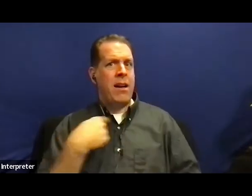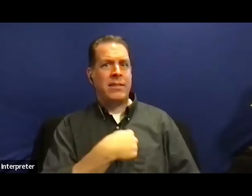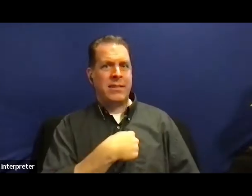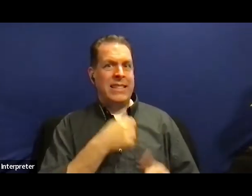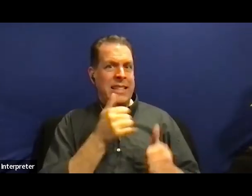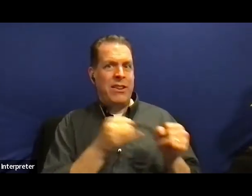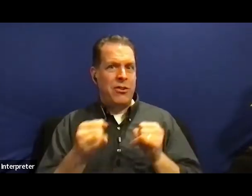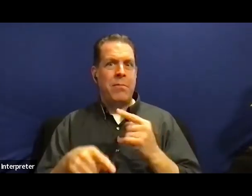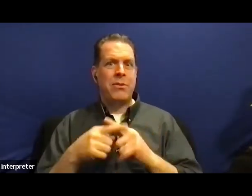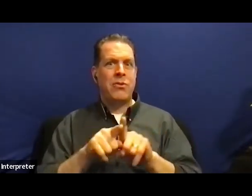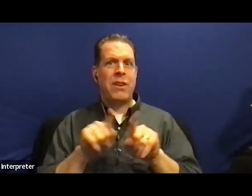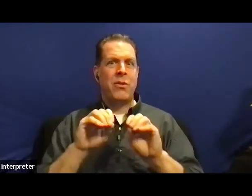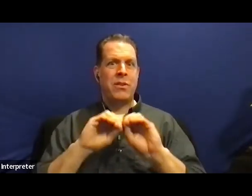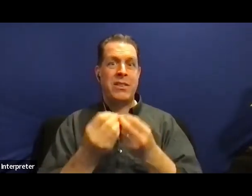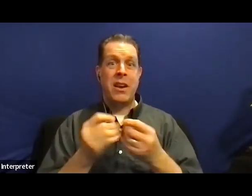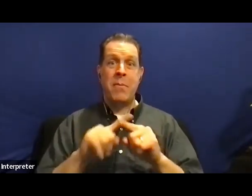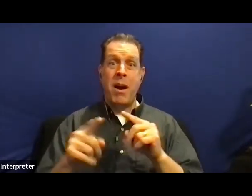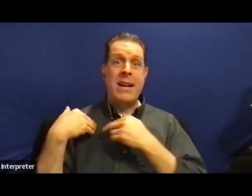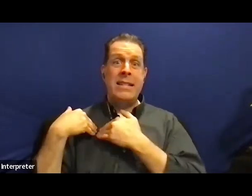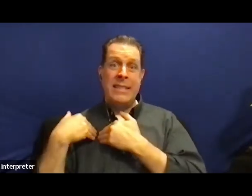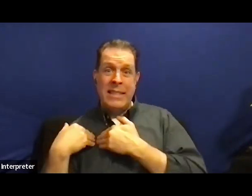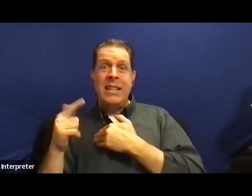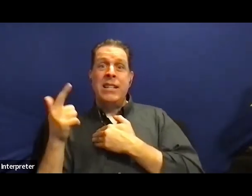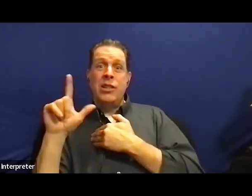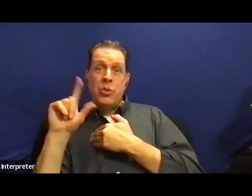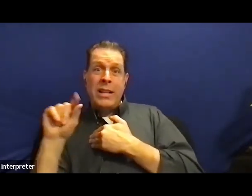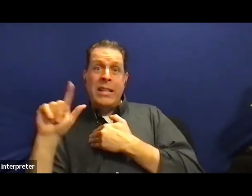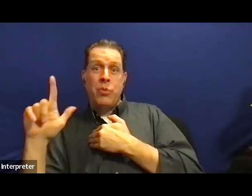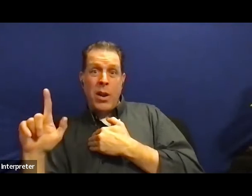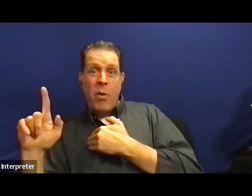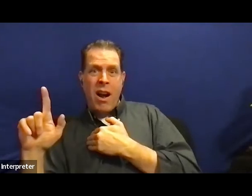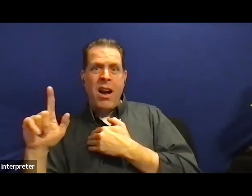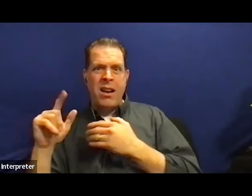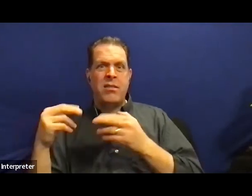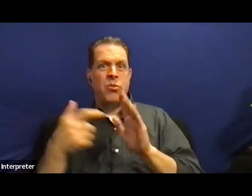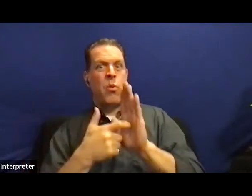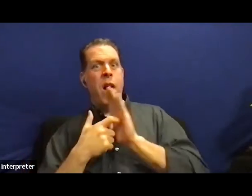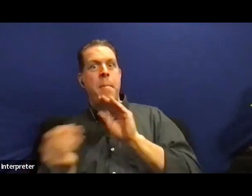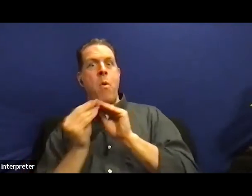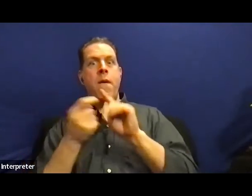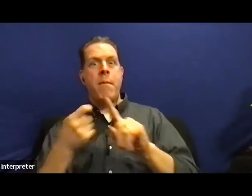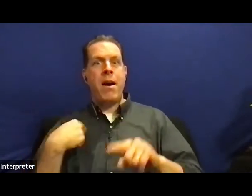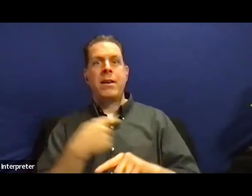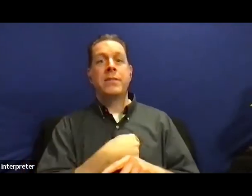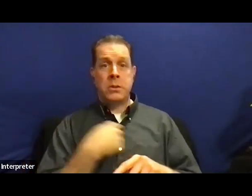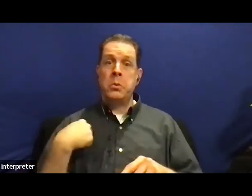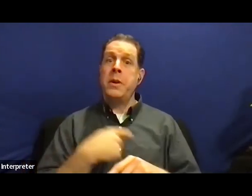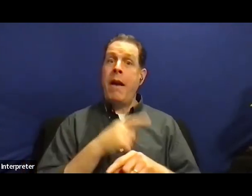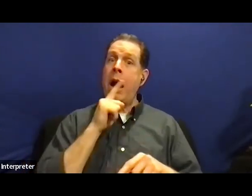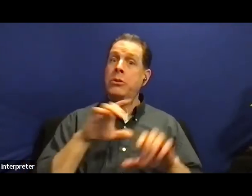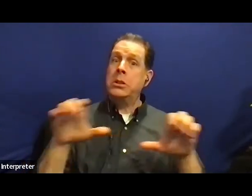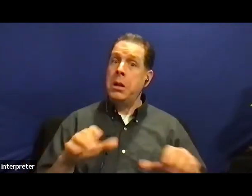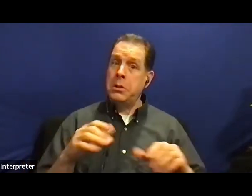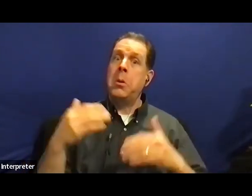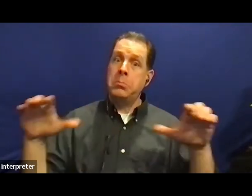the increased weight that 2021 asked us to bear, we have made strides on a number of issues, and